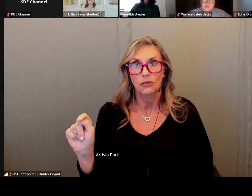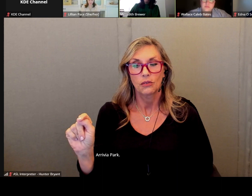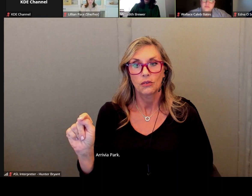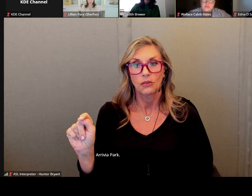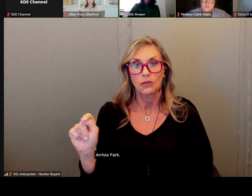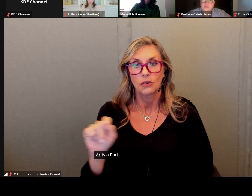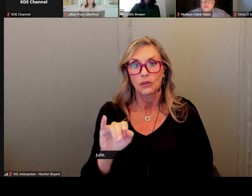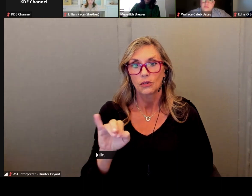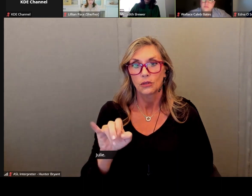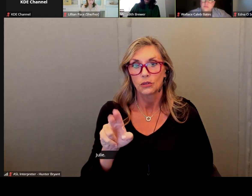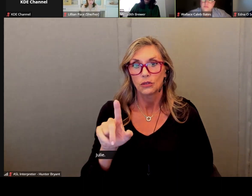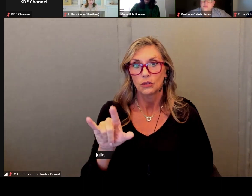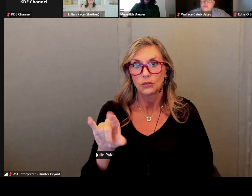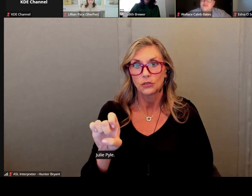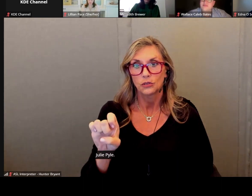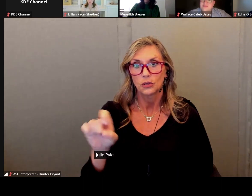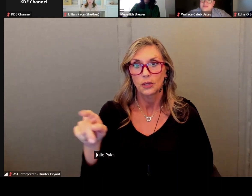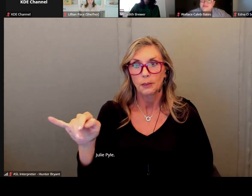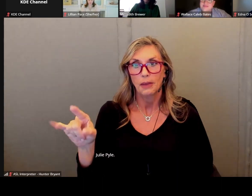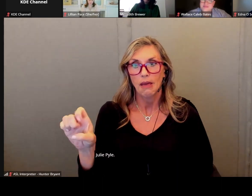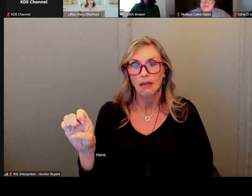Julie Pyle. Here.